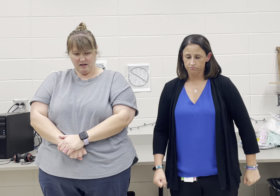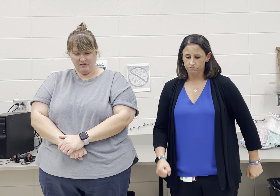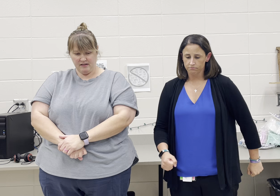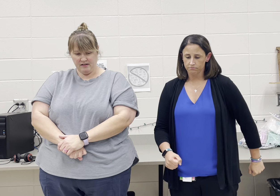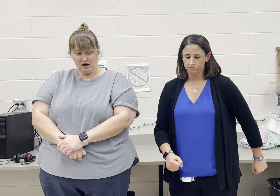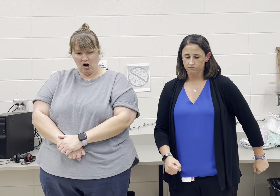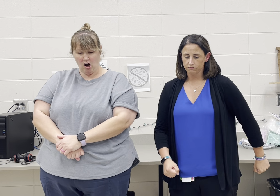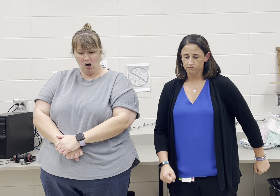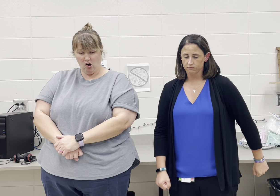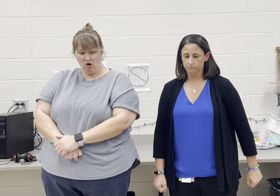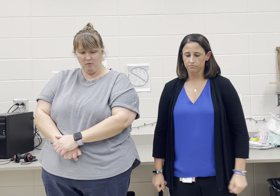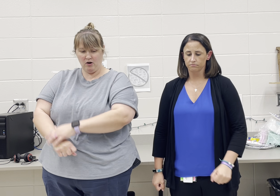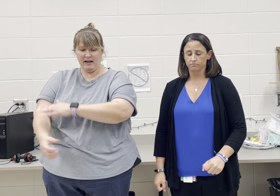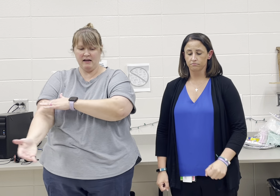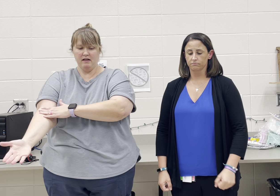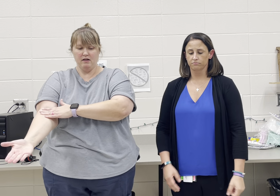And then all morning.